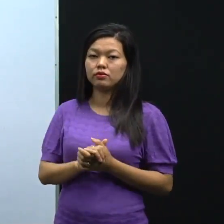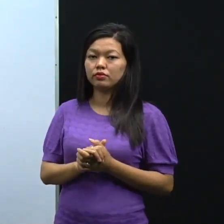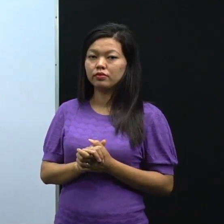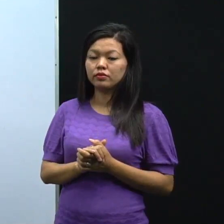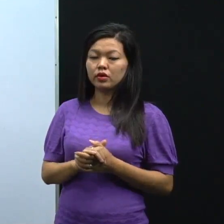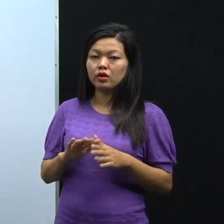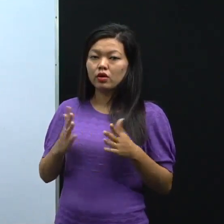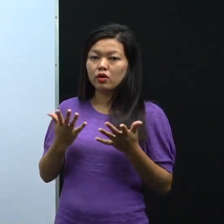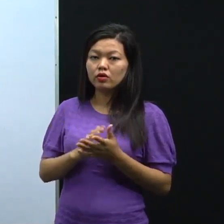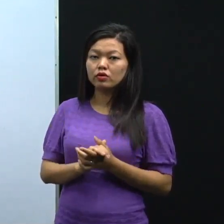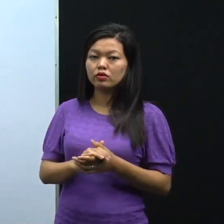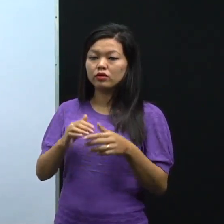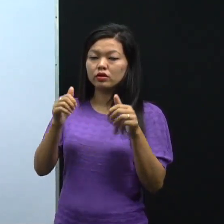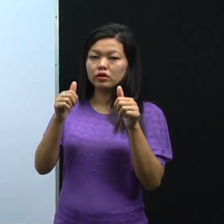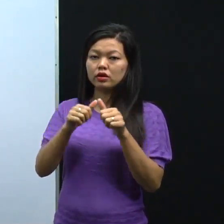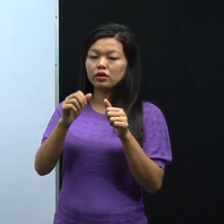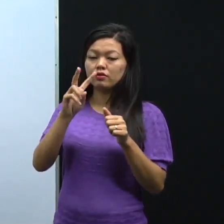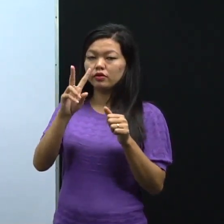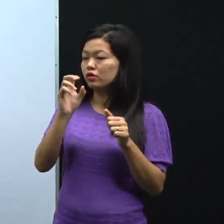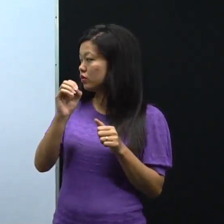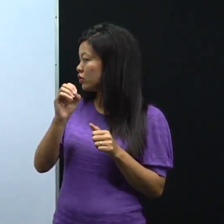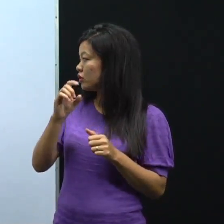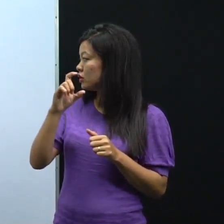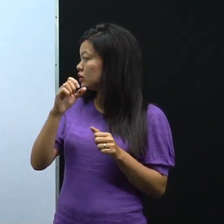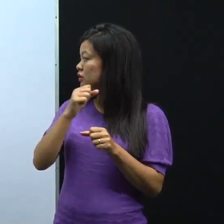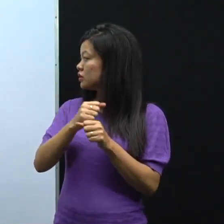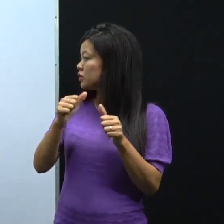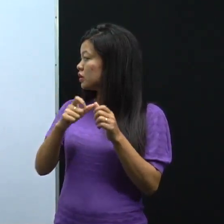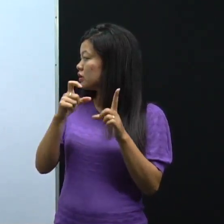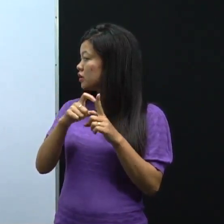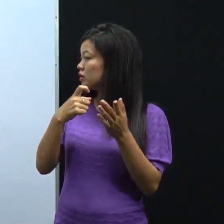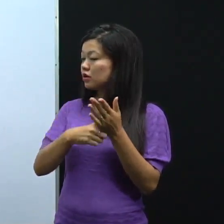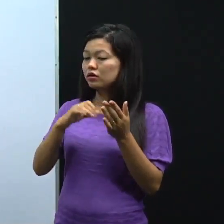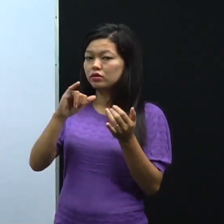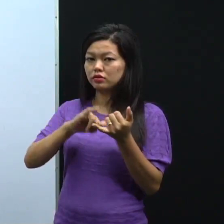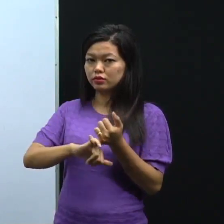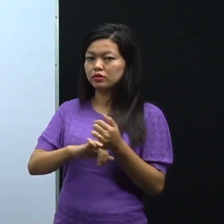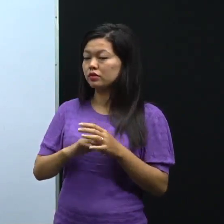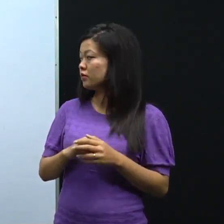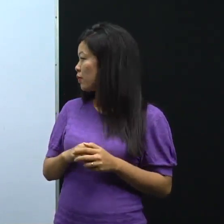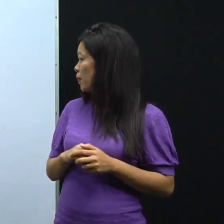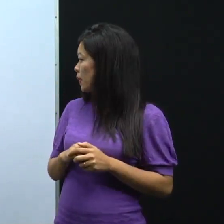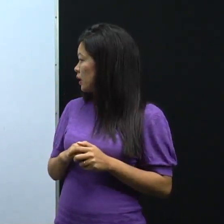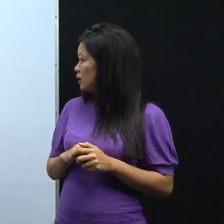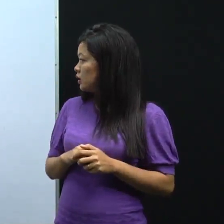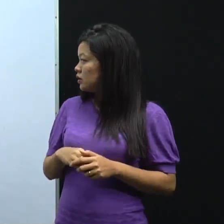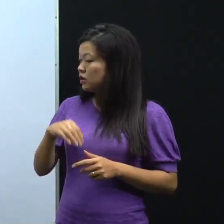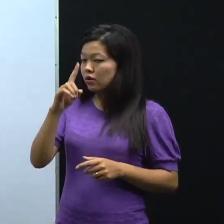Or it is also known as Avogadro's constant. Clear? So this, in 1 mole, how many numbers we